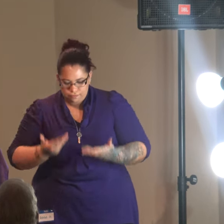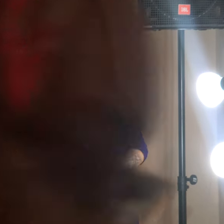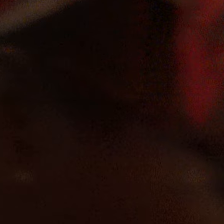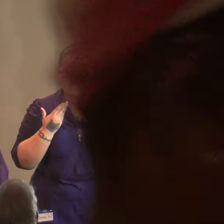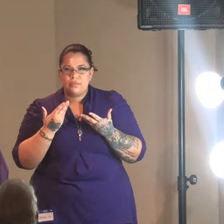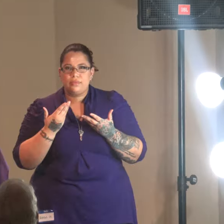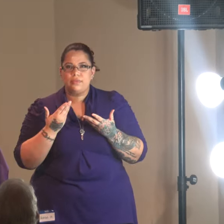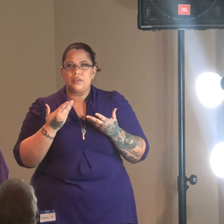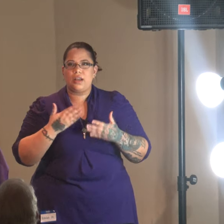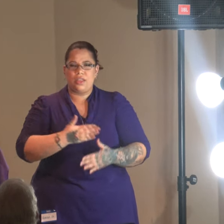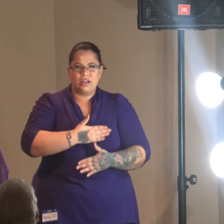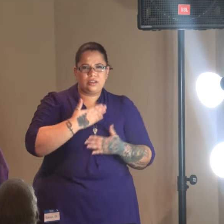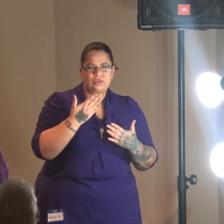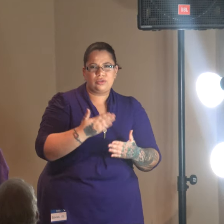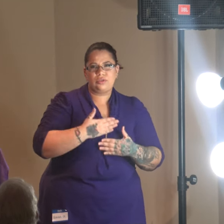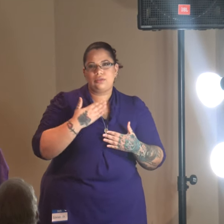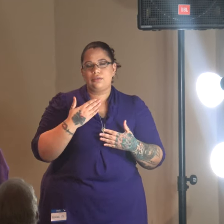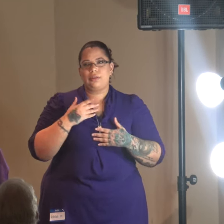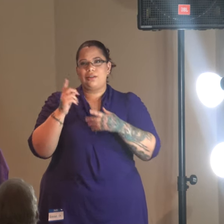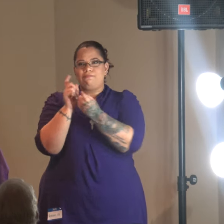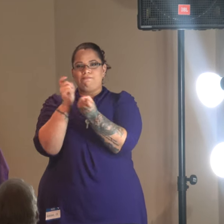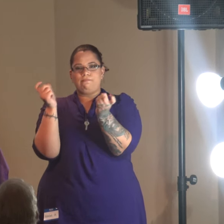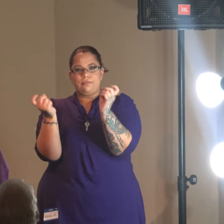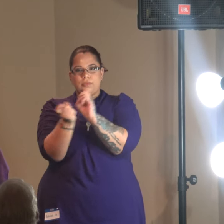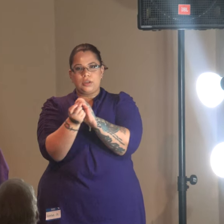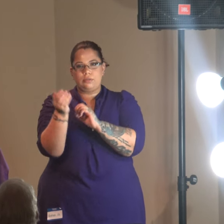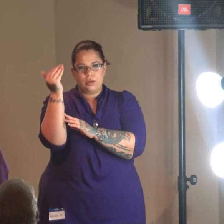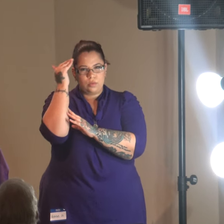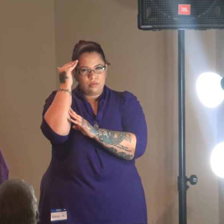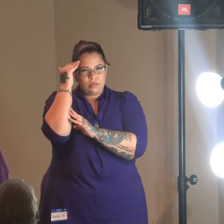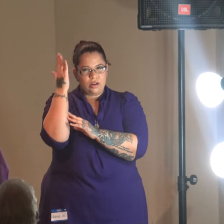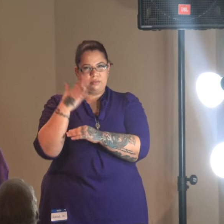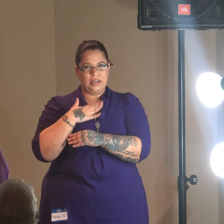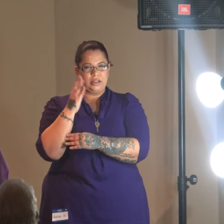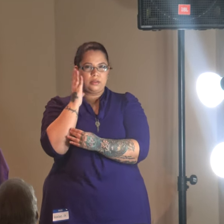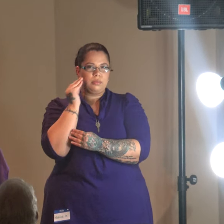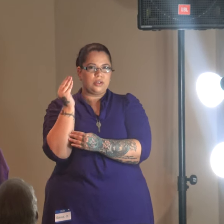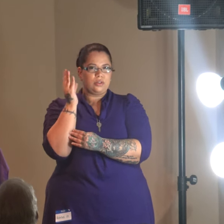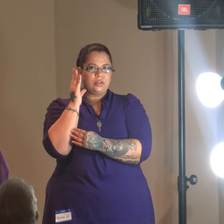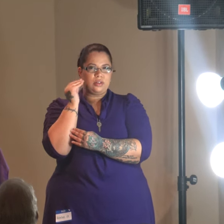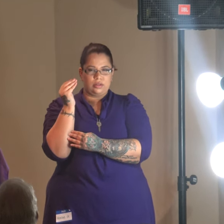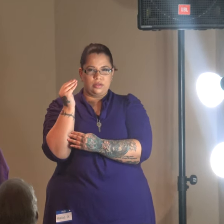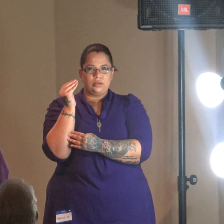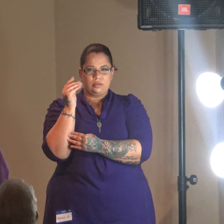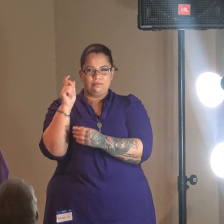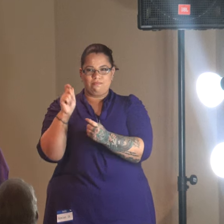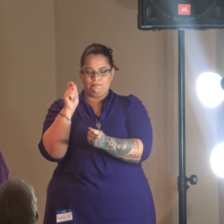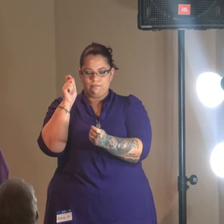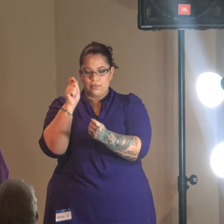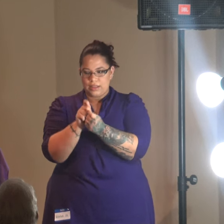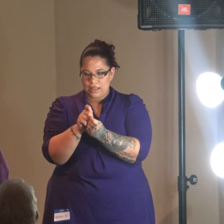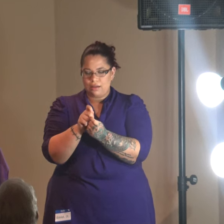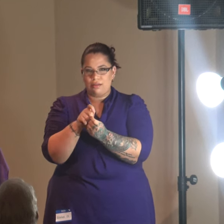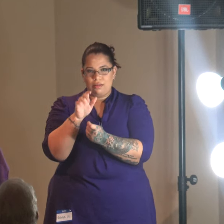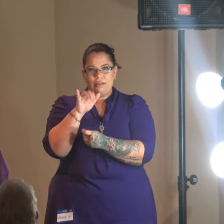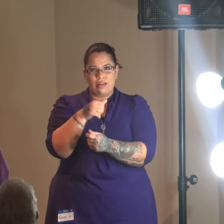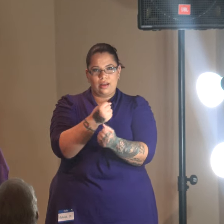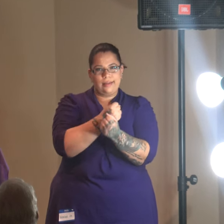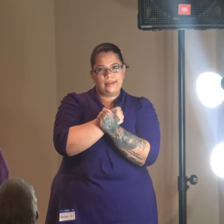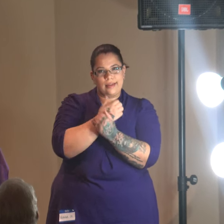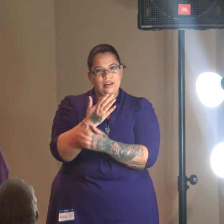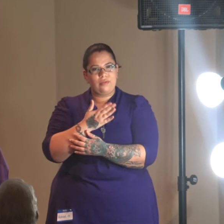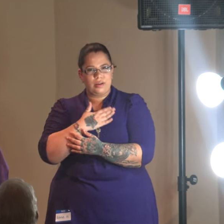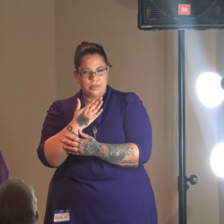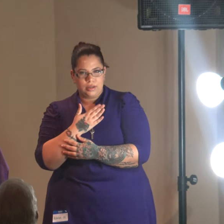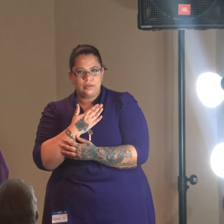that harmony is right where I am, I shift my awareness, my experience, to be exactly that. So the adventure